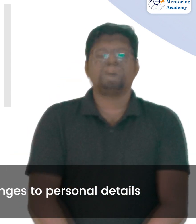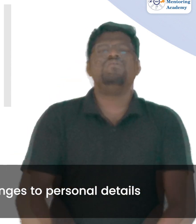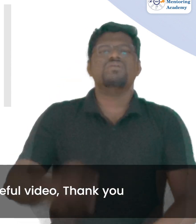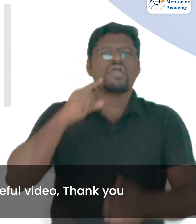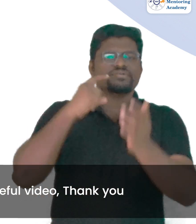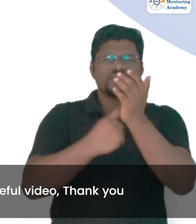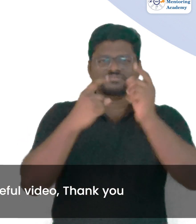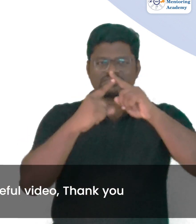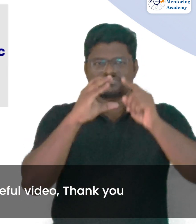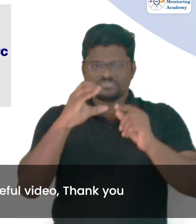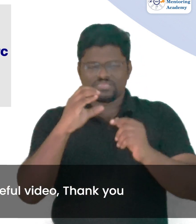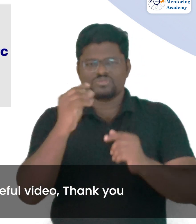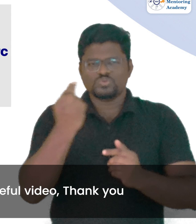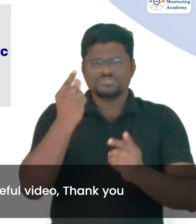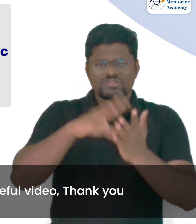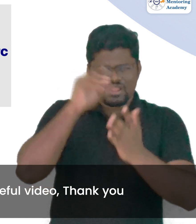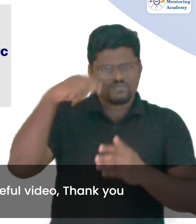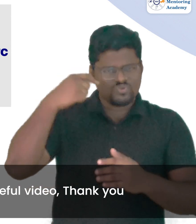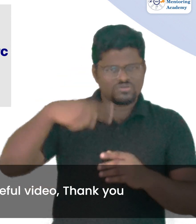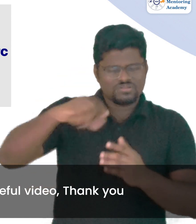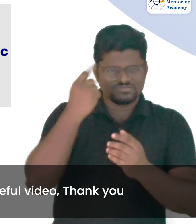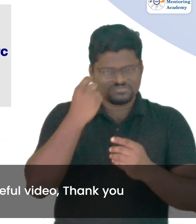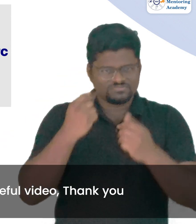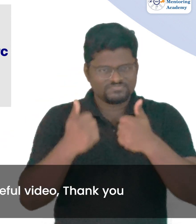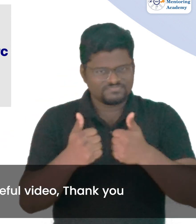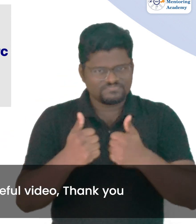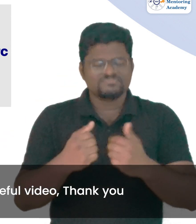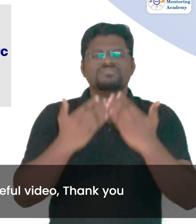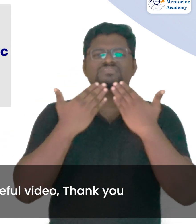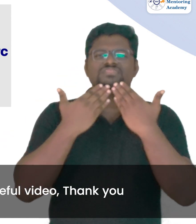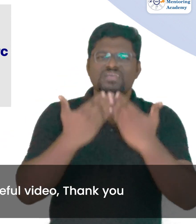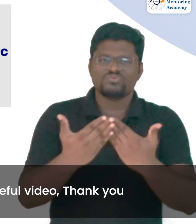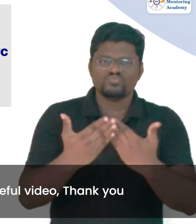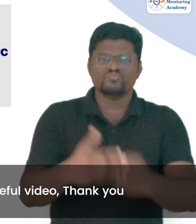Hope to understand this useful video. Thank you.